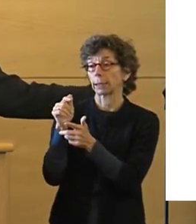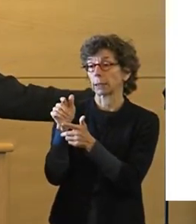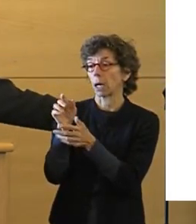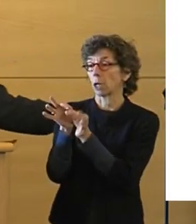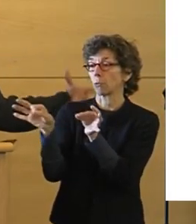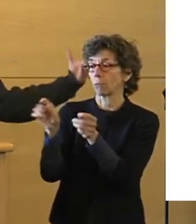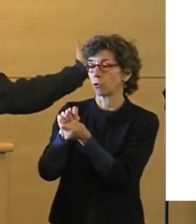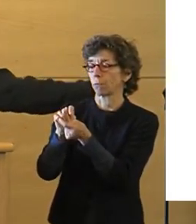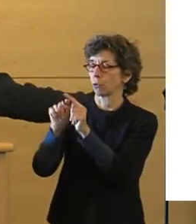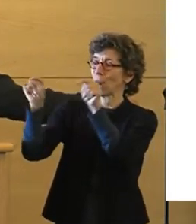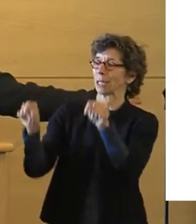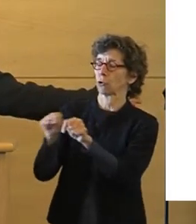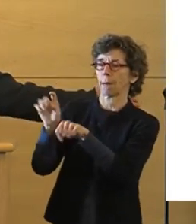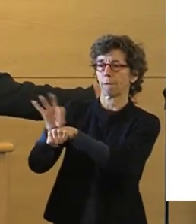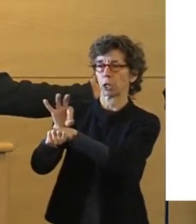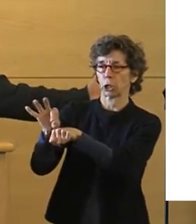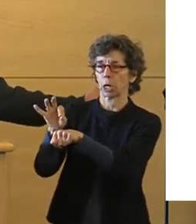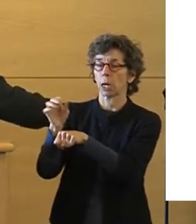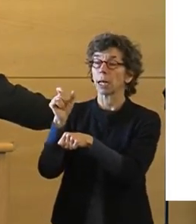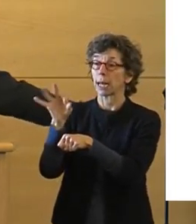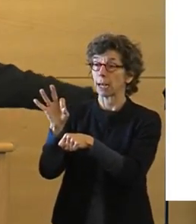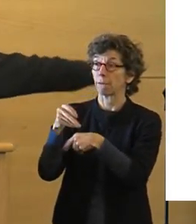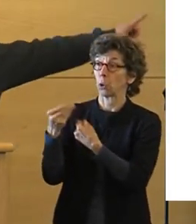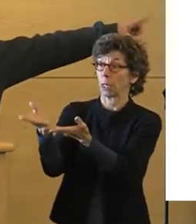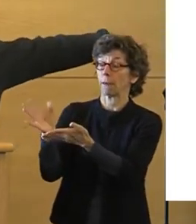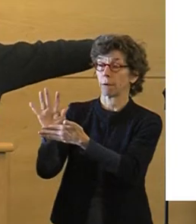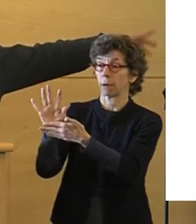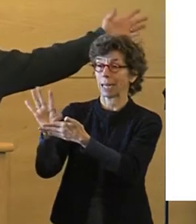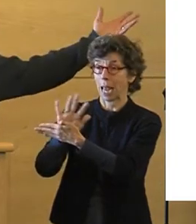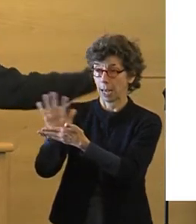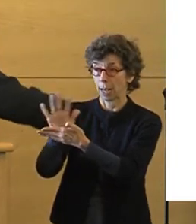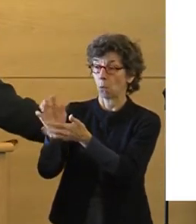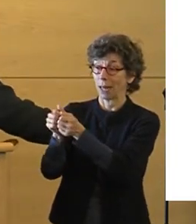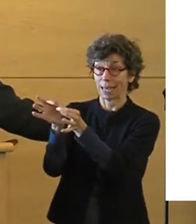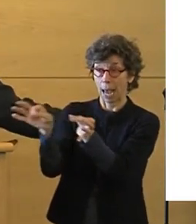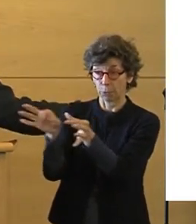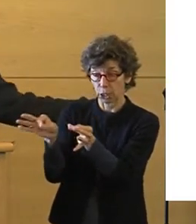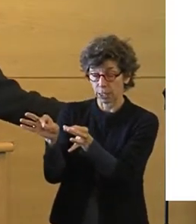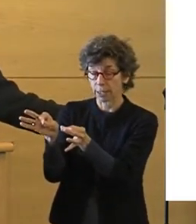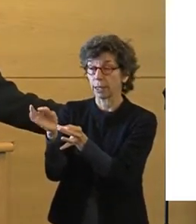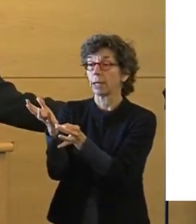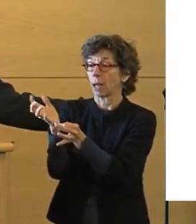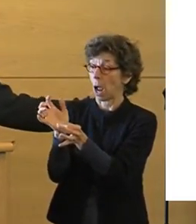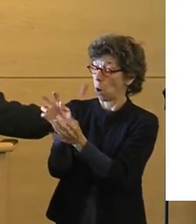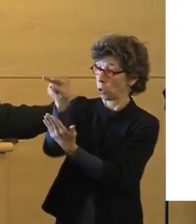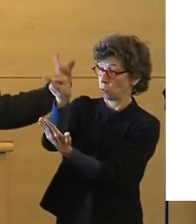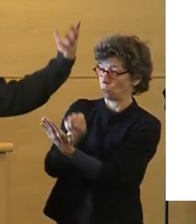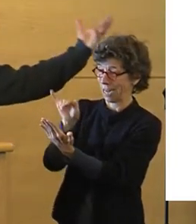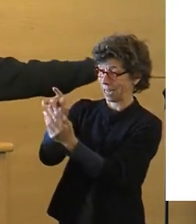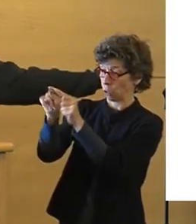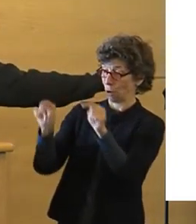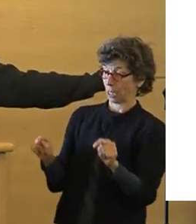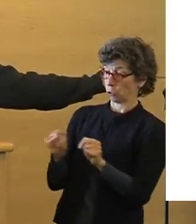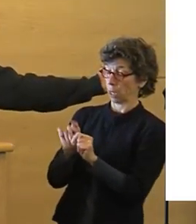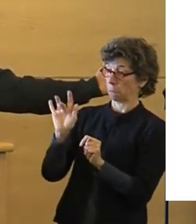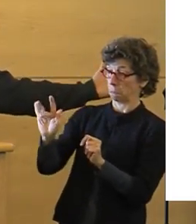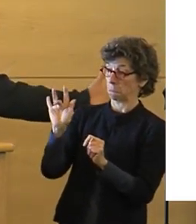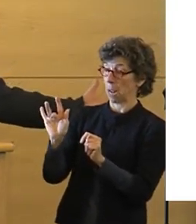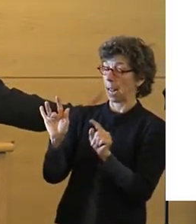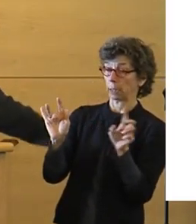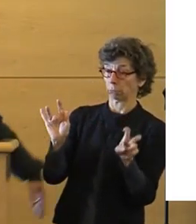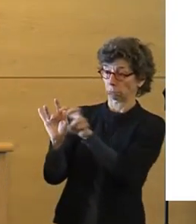a whole is a great example of universal design because everybody benefits. And here's a screenshot of using